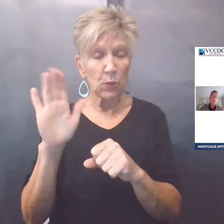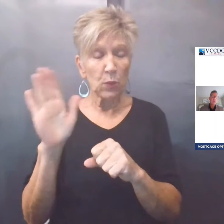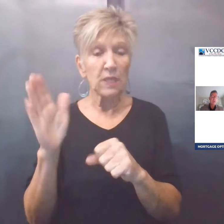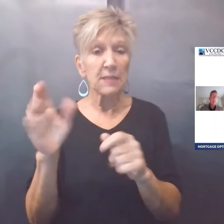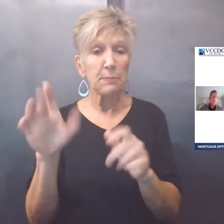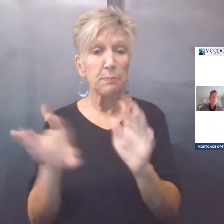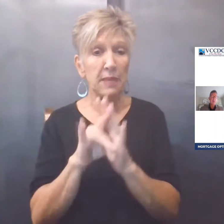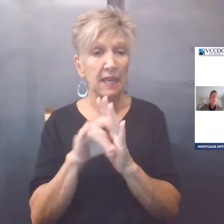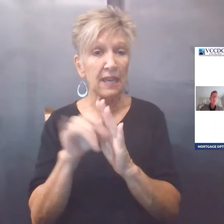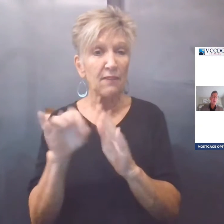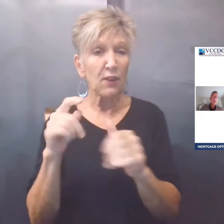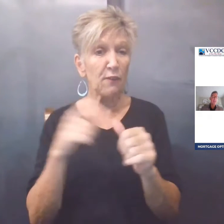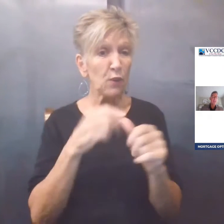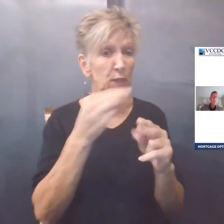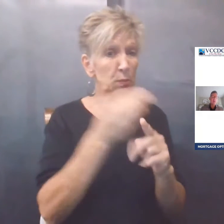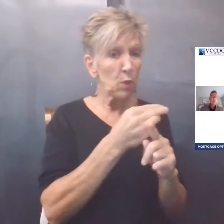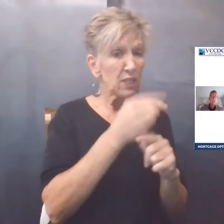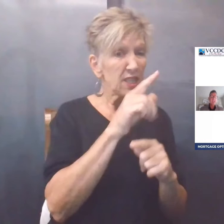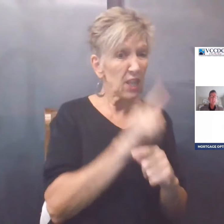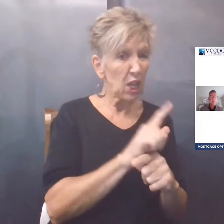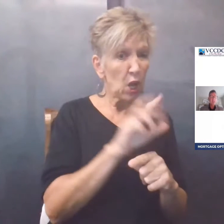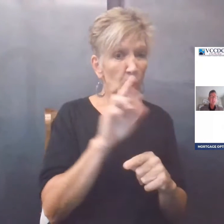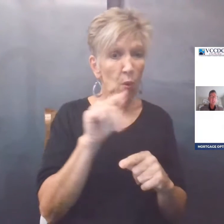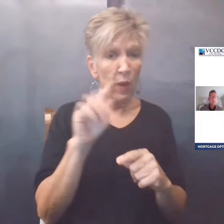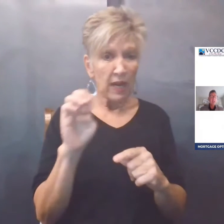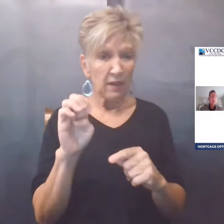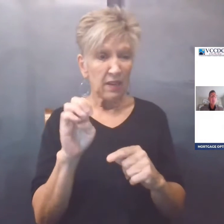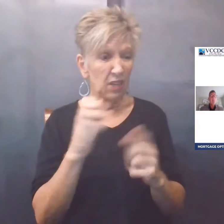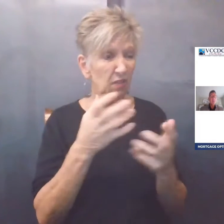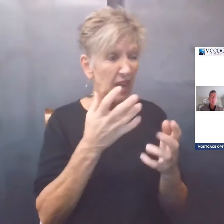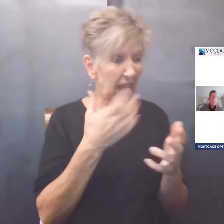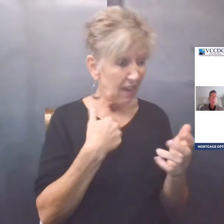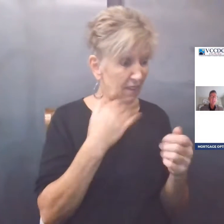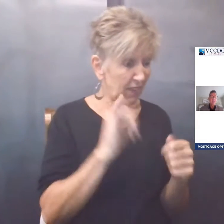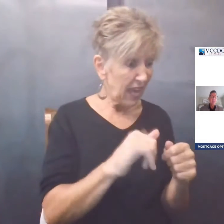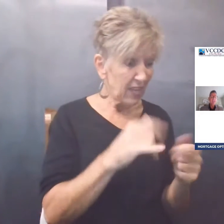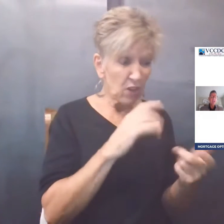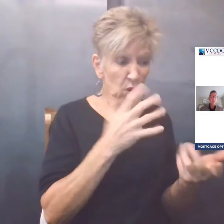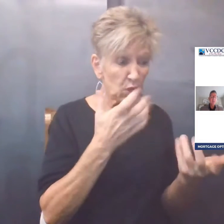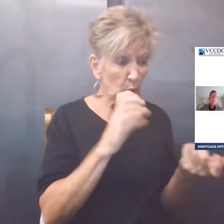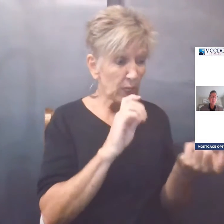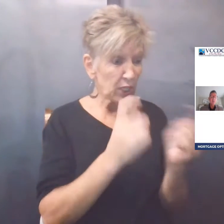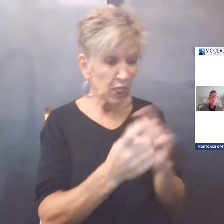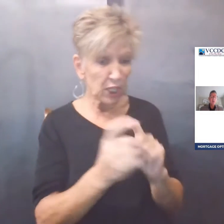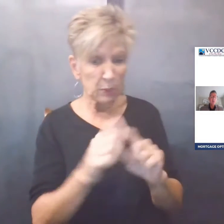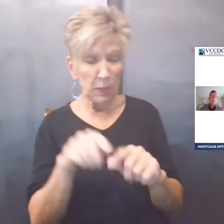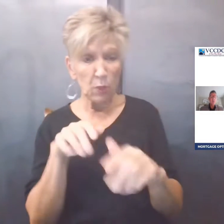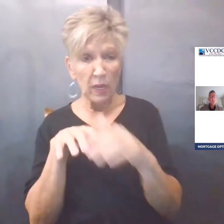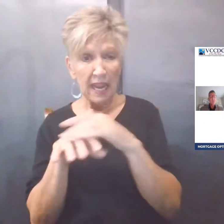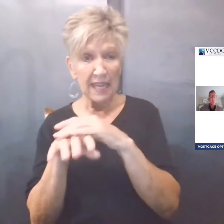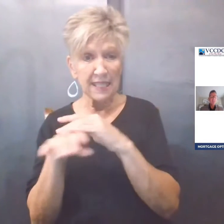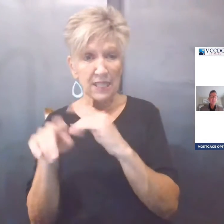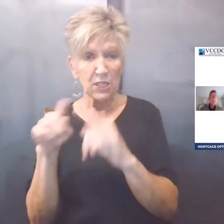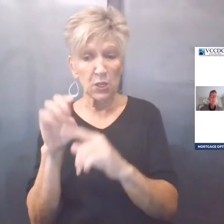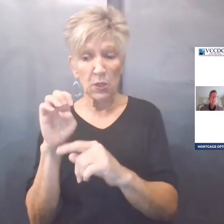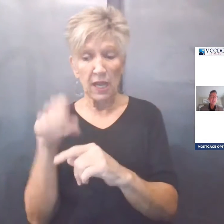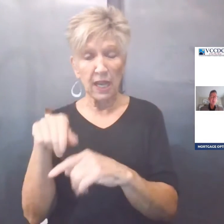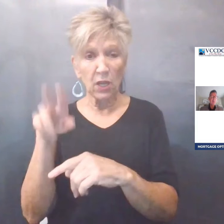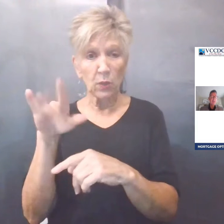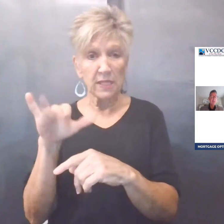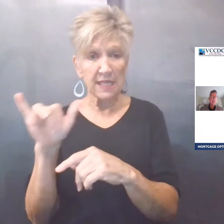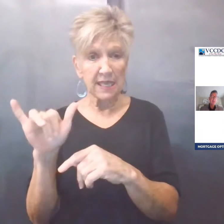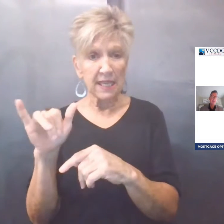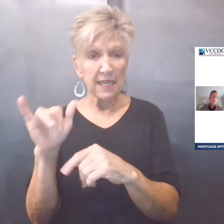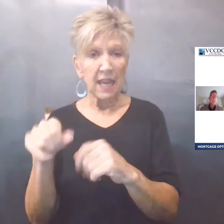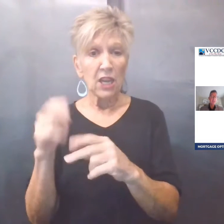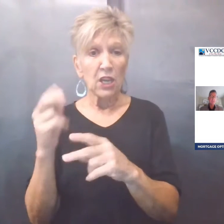rate, kind of like what we talked about before. If you've locked in that low rate, you don't want to change it, but you want access to equity through your home, you typically could use this